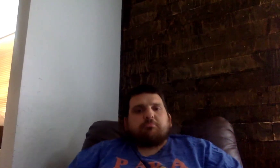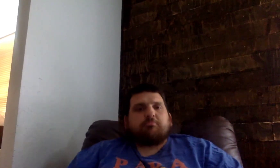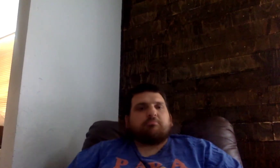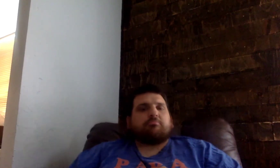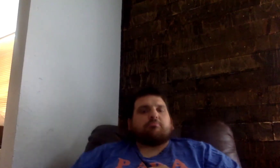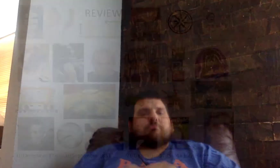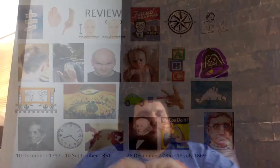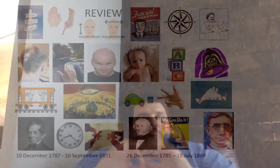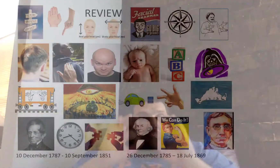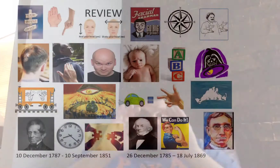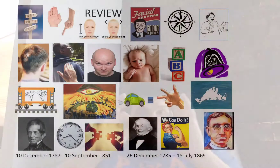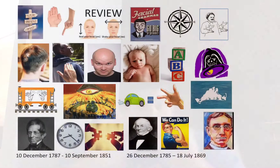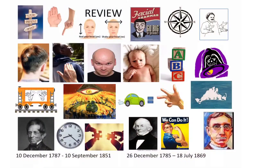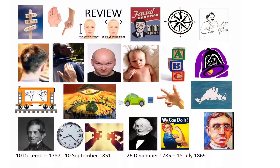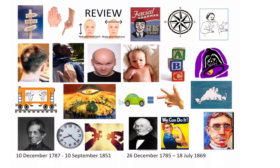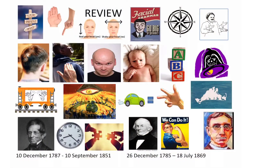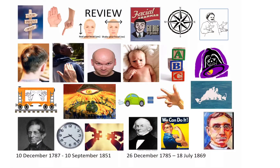So there's that.